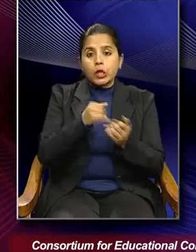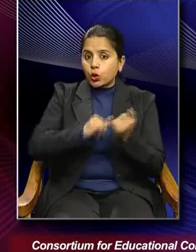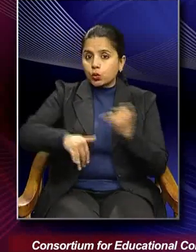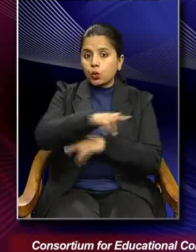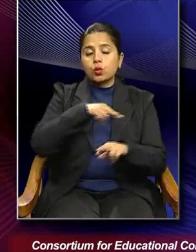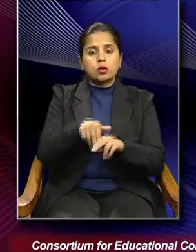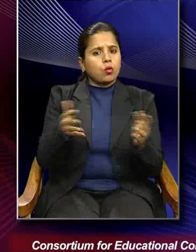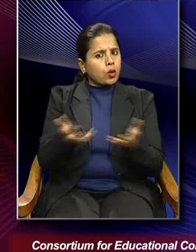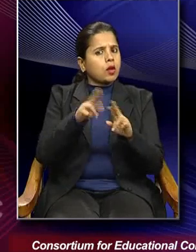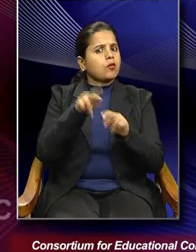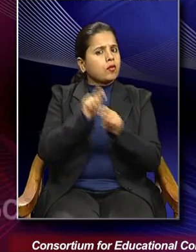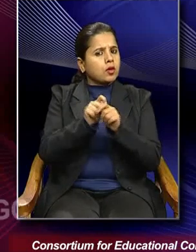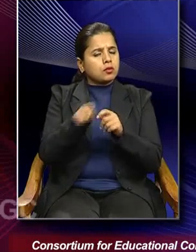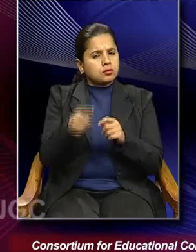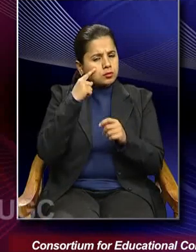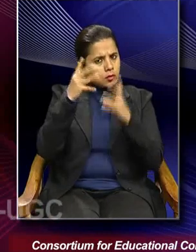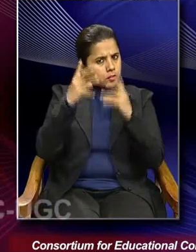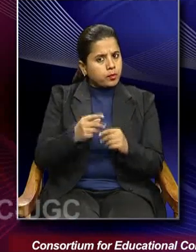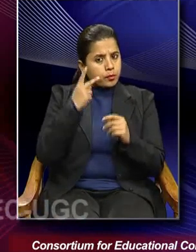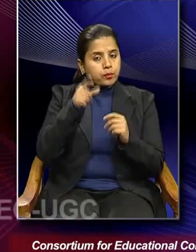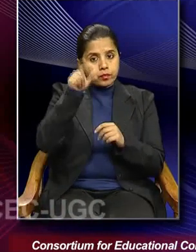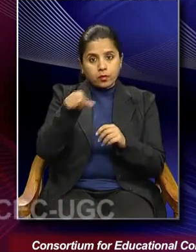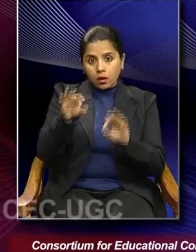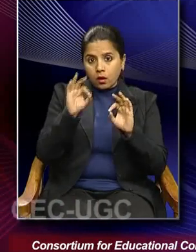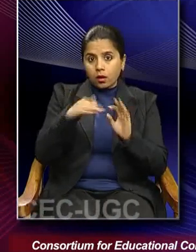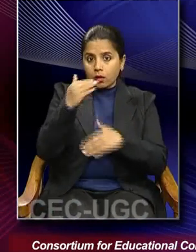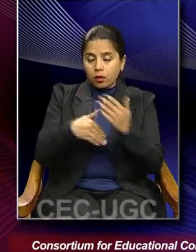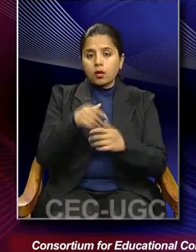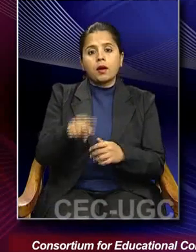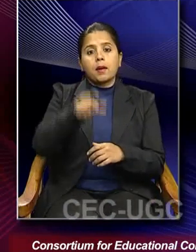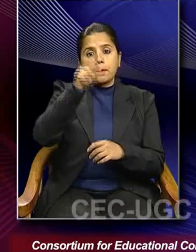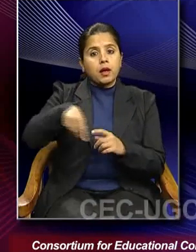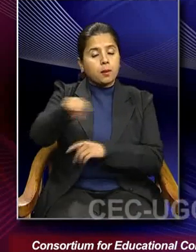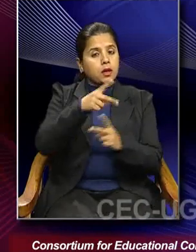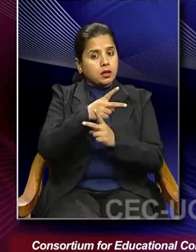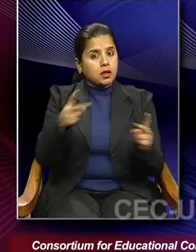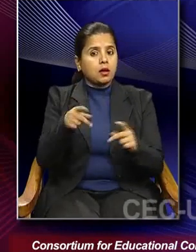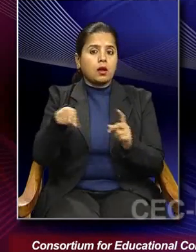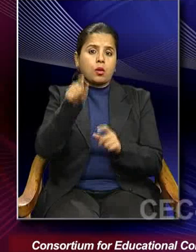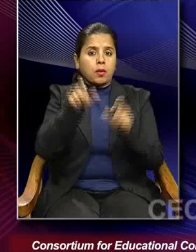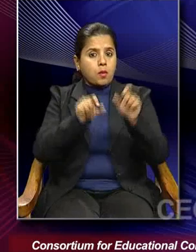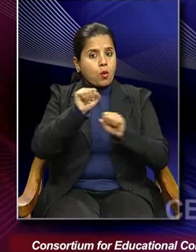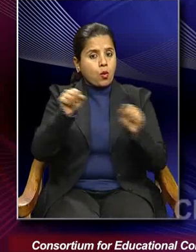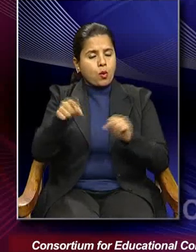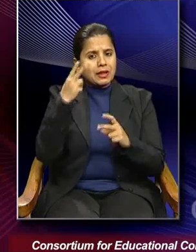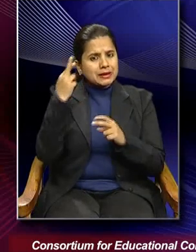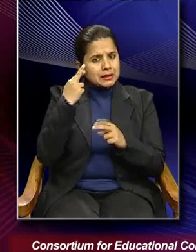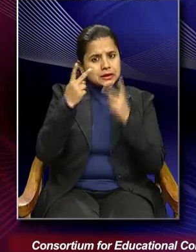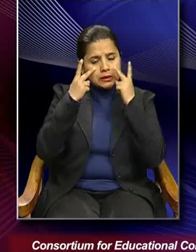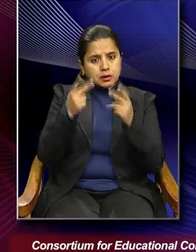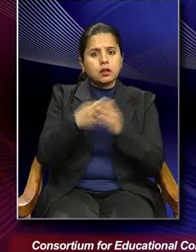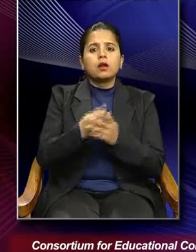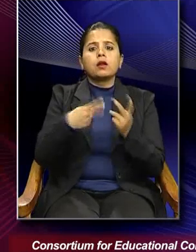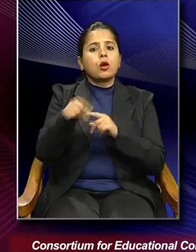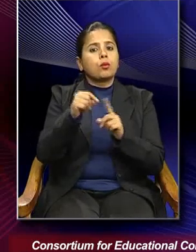function measures well-being of the worst of individual, assuming reasonably